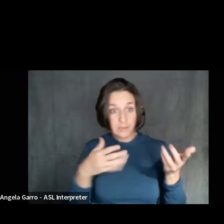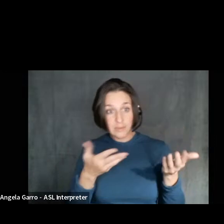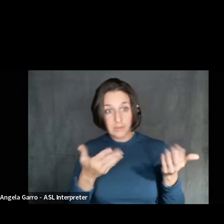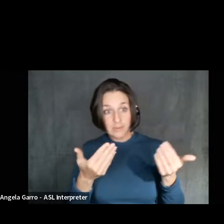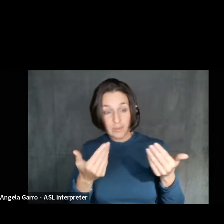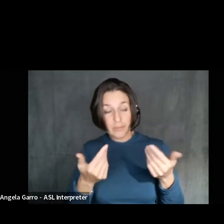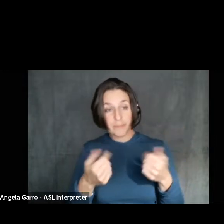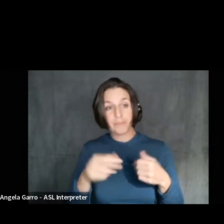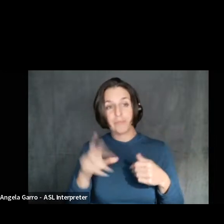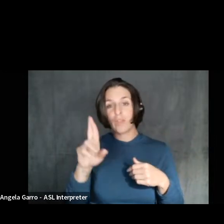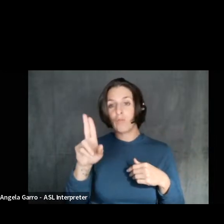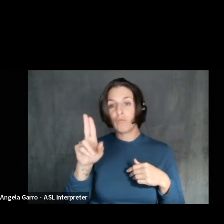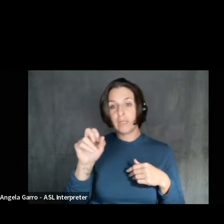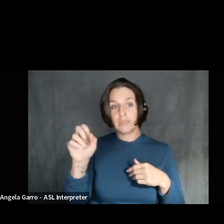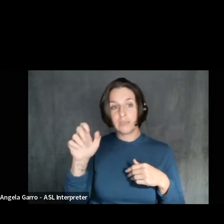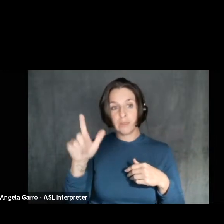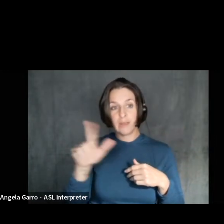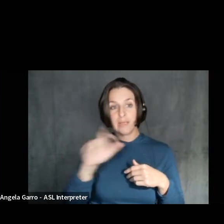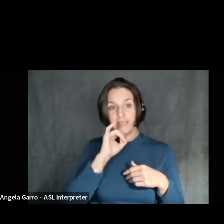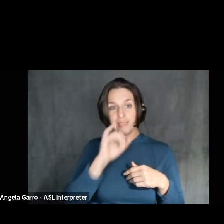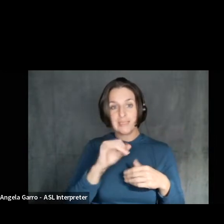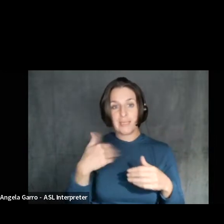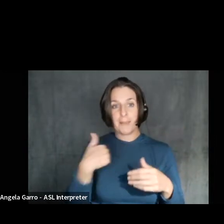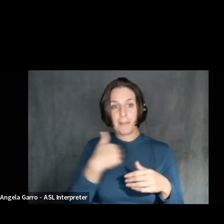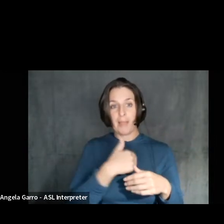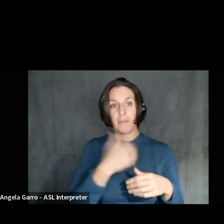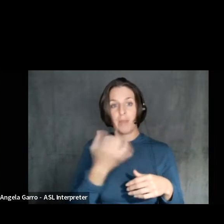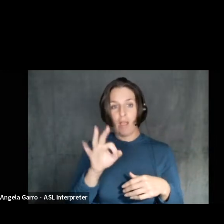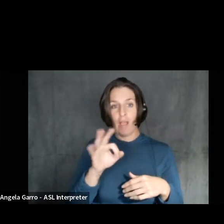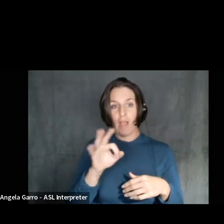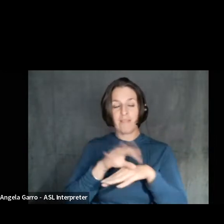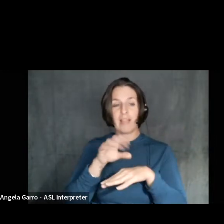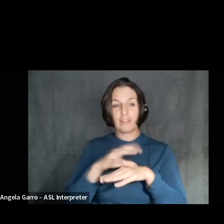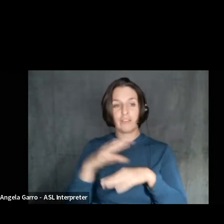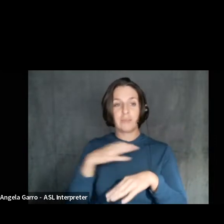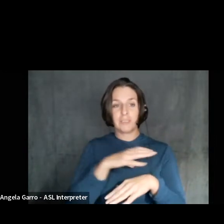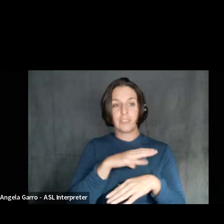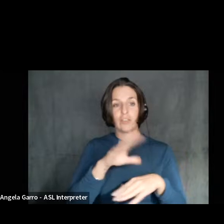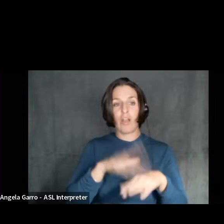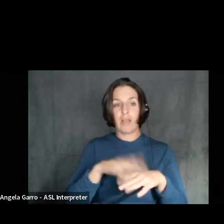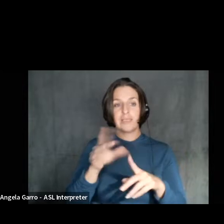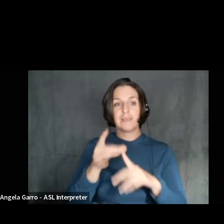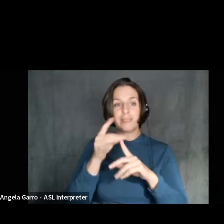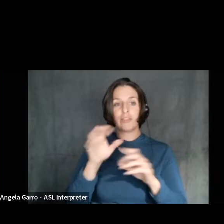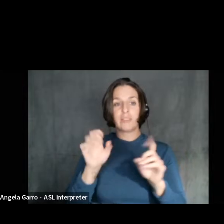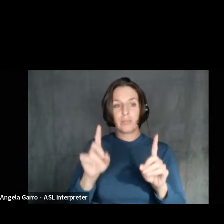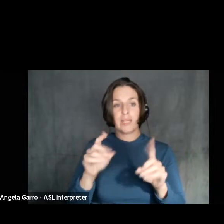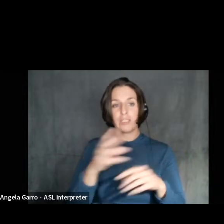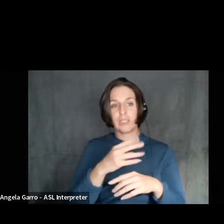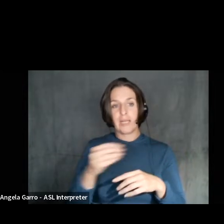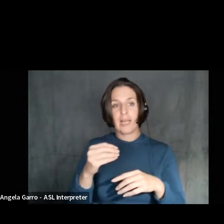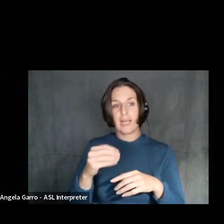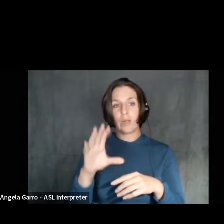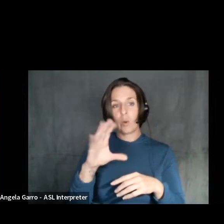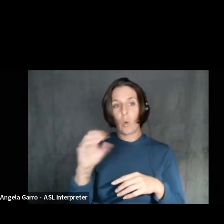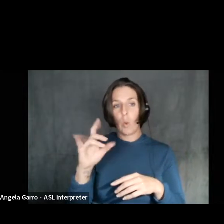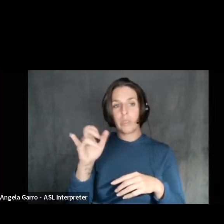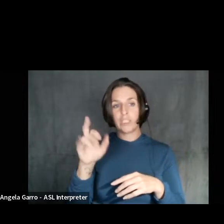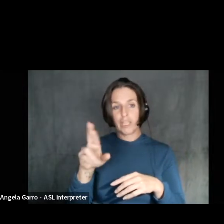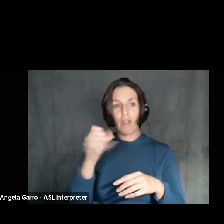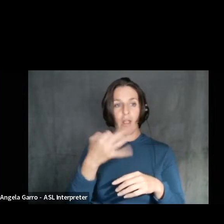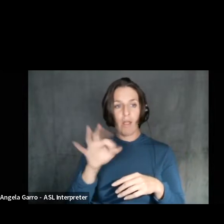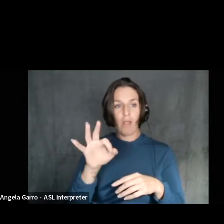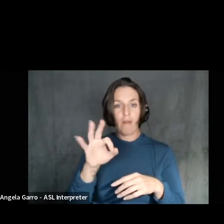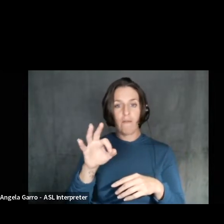So Russell is the member of the Advisory Commission on Special Education and co-chair of the Goal Committee.